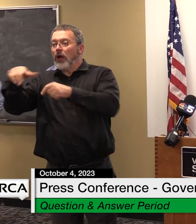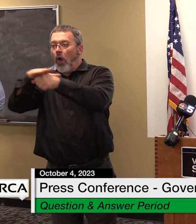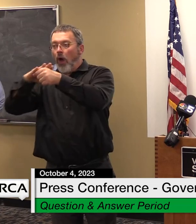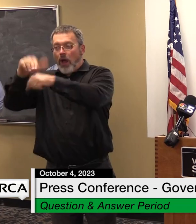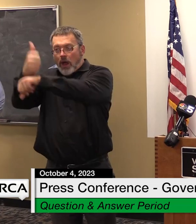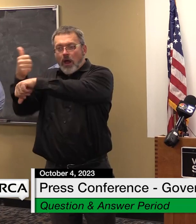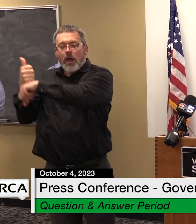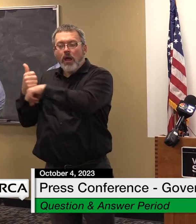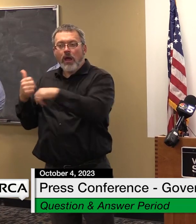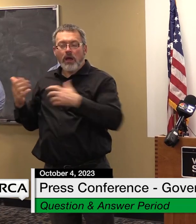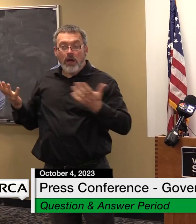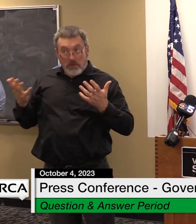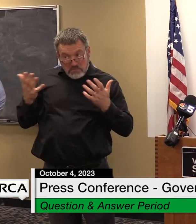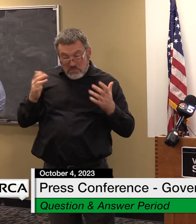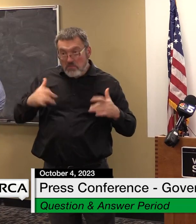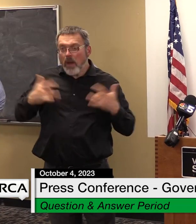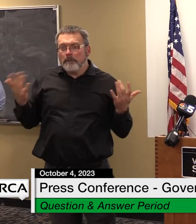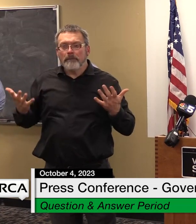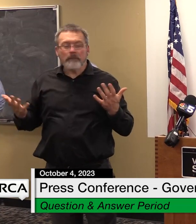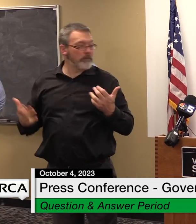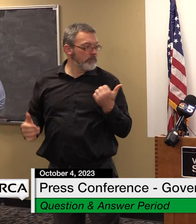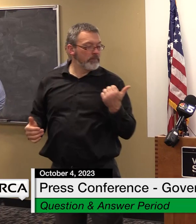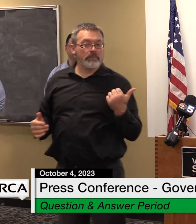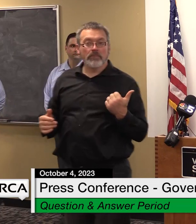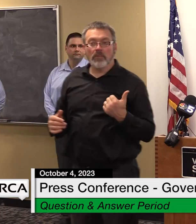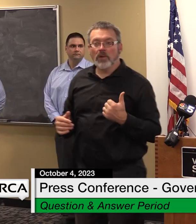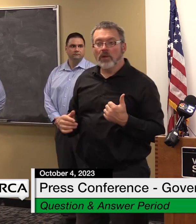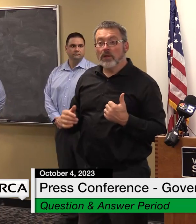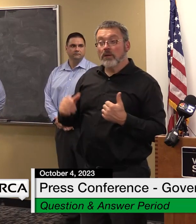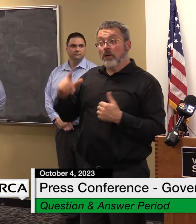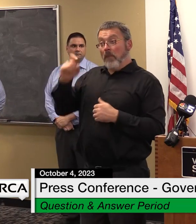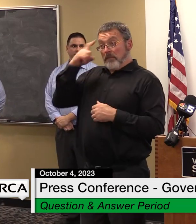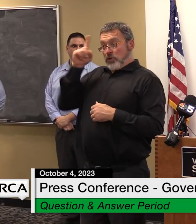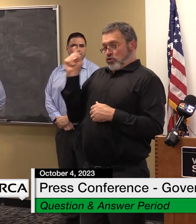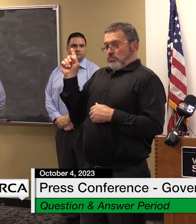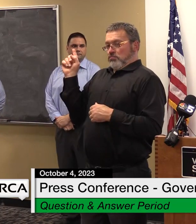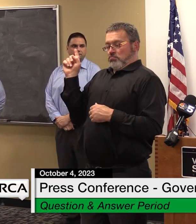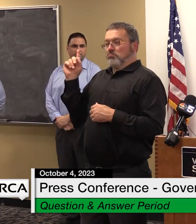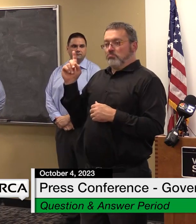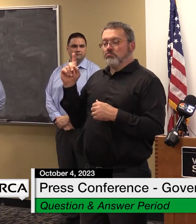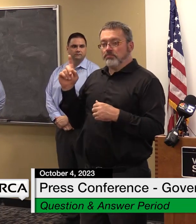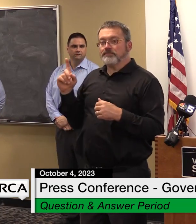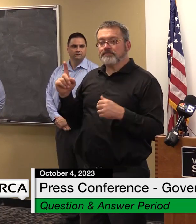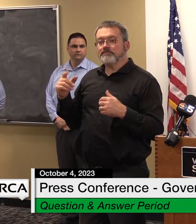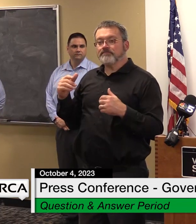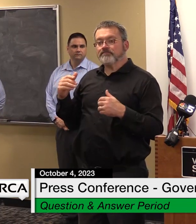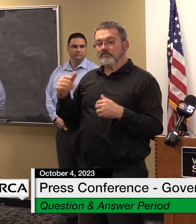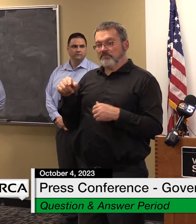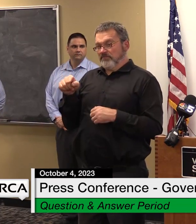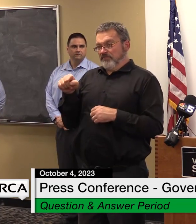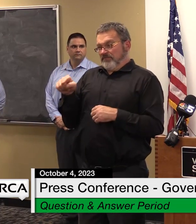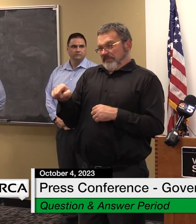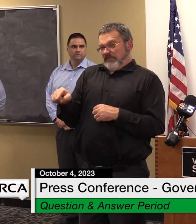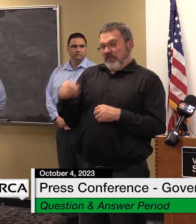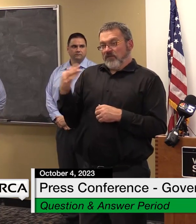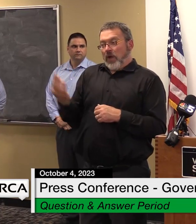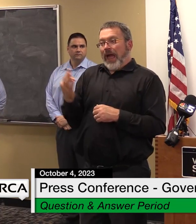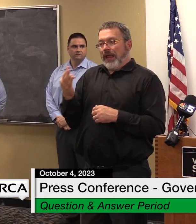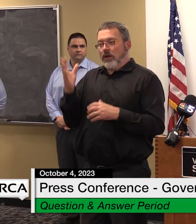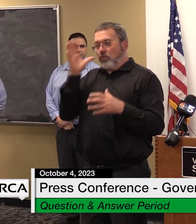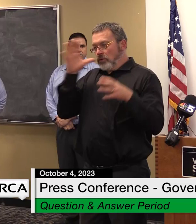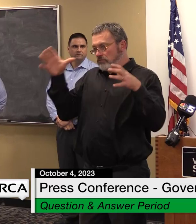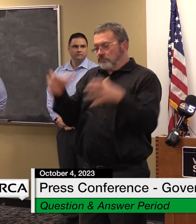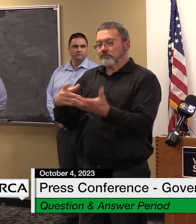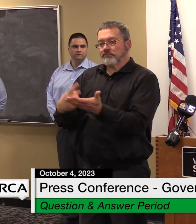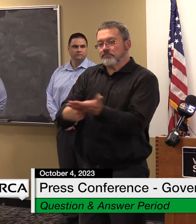that as well. Sure, absolutely. So for the city of Montpelier, I believe this Friday we're coming together, and